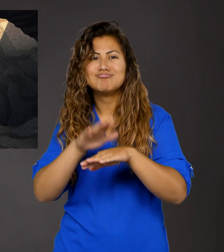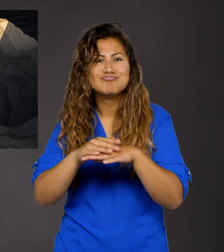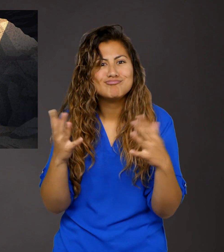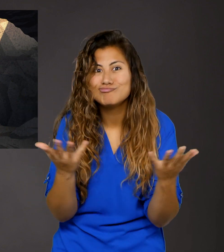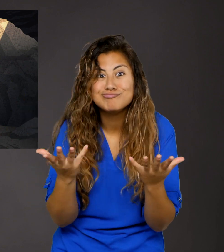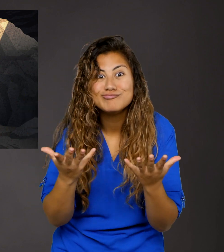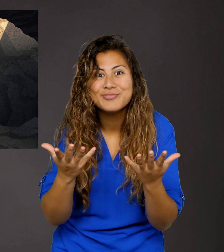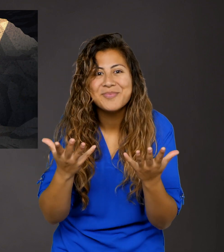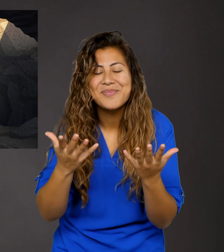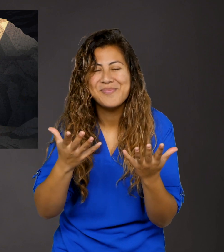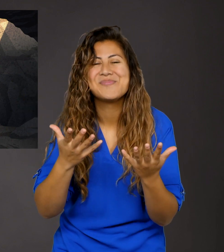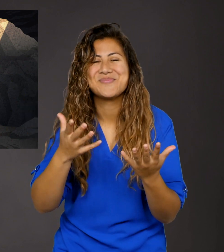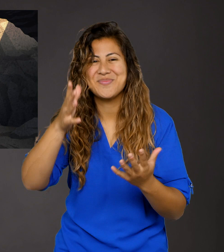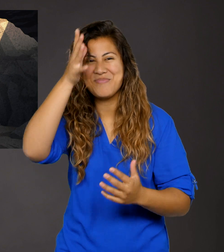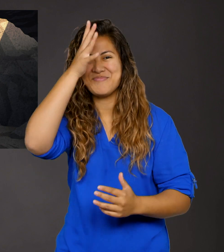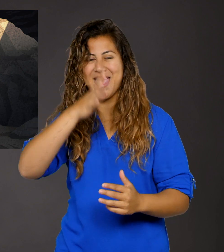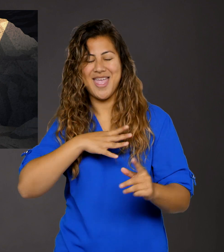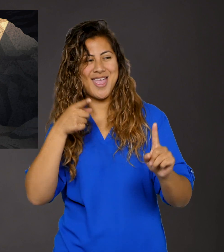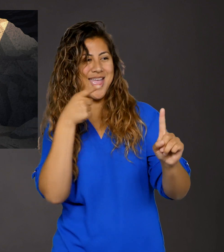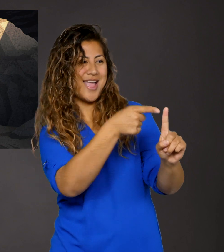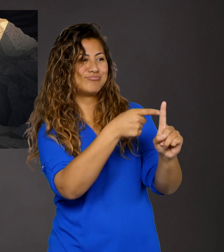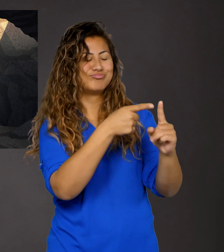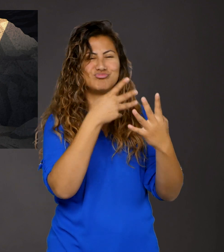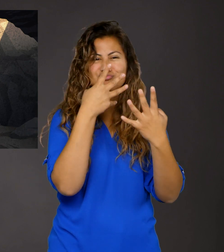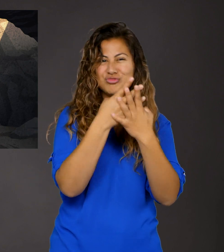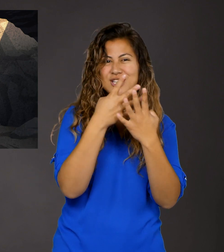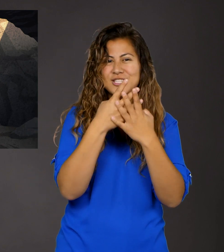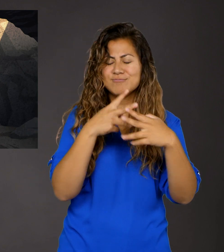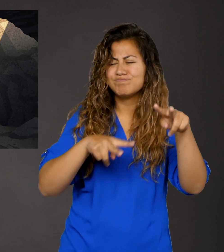The Lord blessed the prison guard to see the good in Joseph.